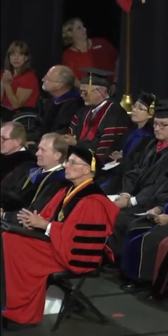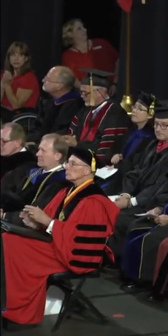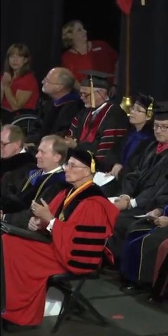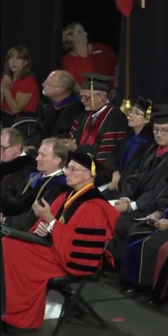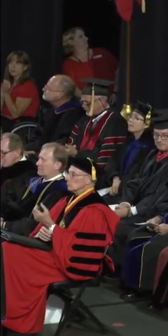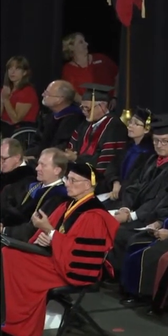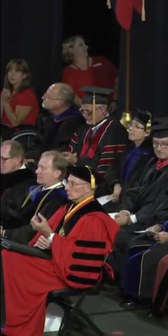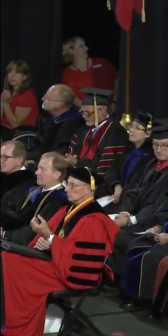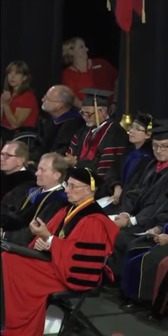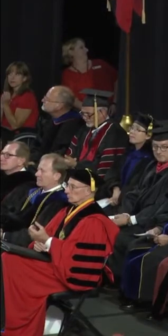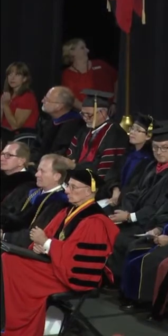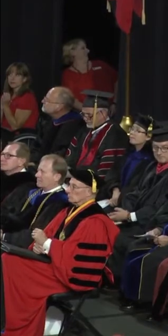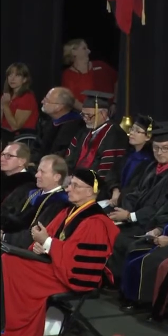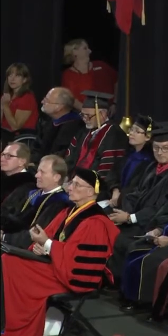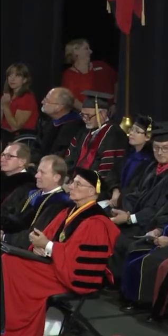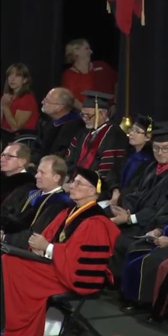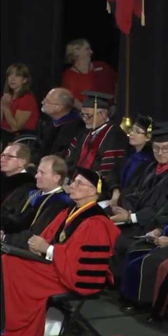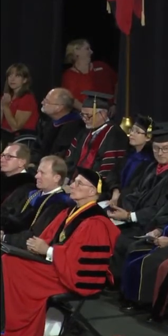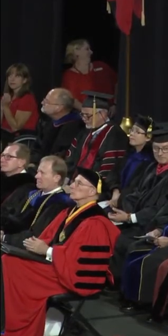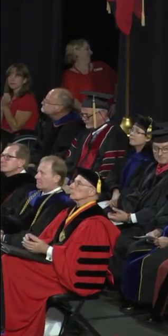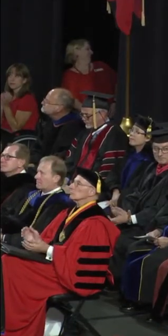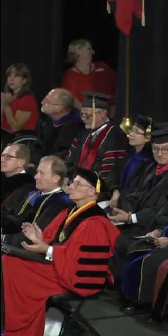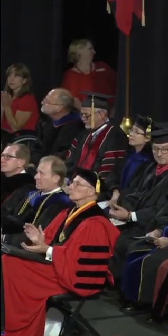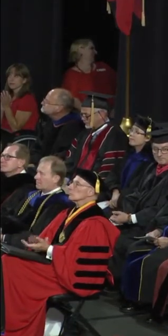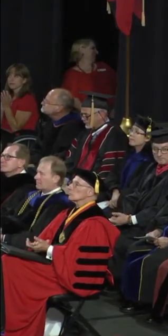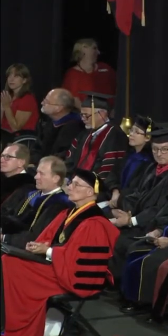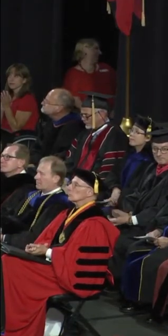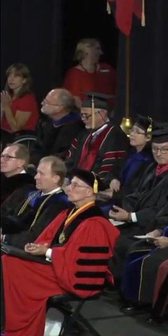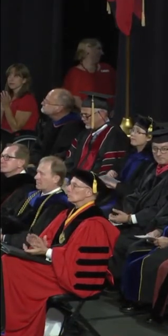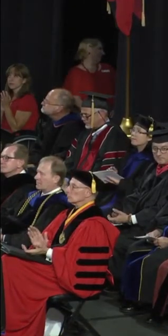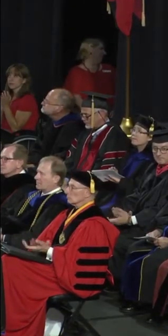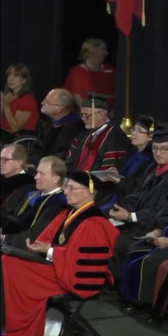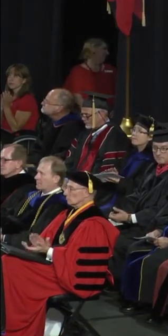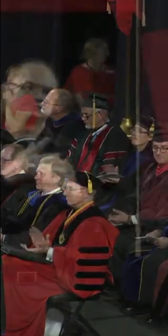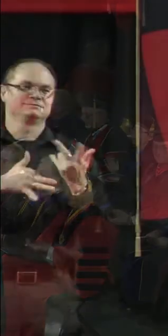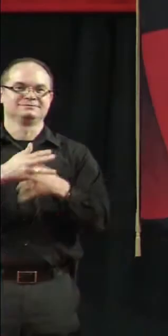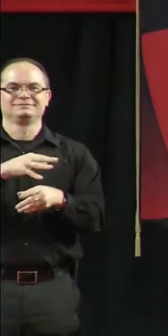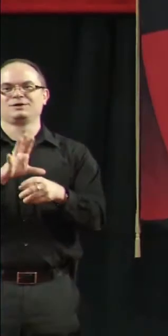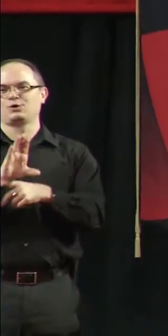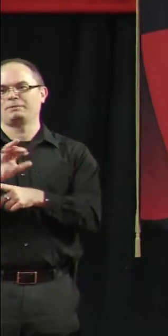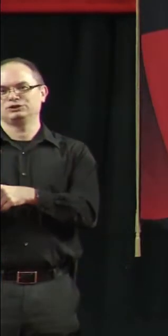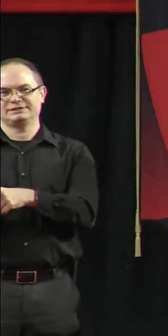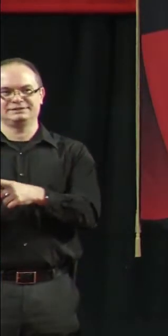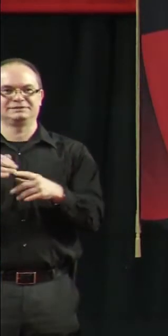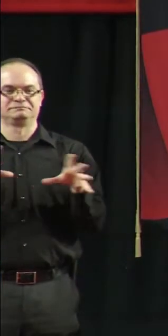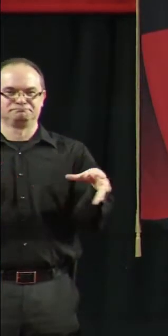Dr. Stuart Wright, Chair, Department of Sociology, Social Work, and Criminal Justice.